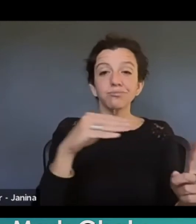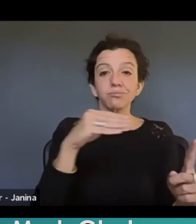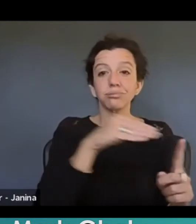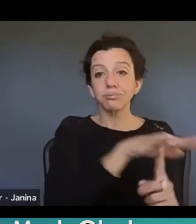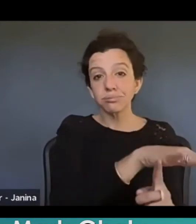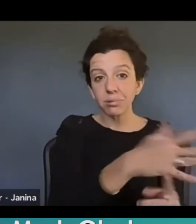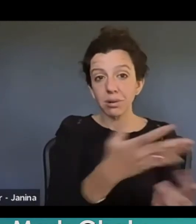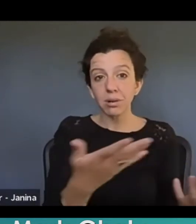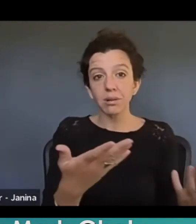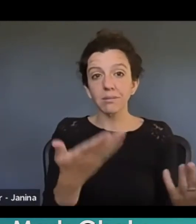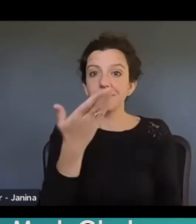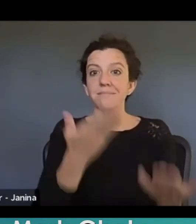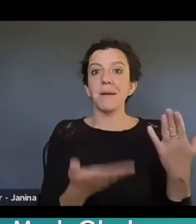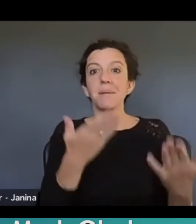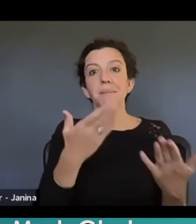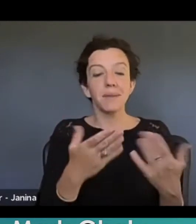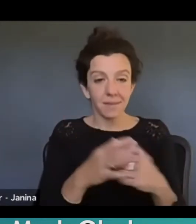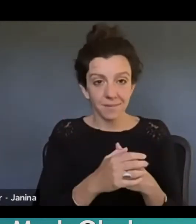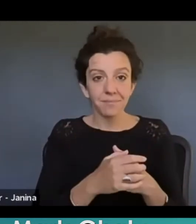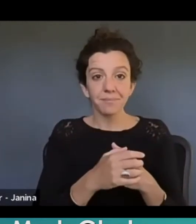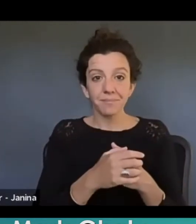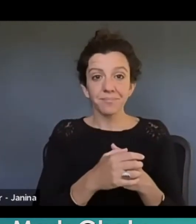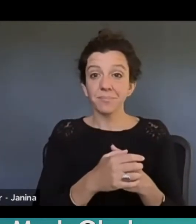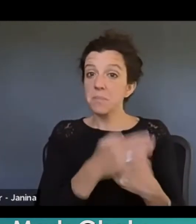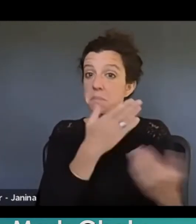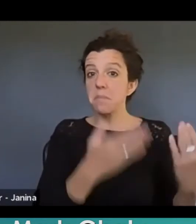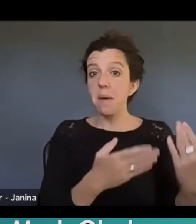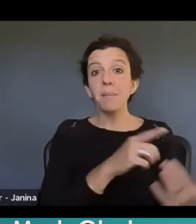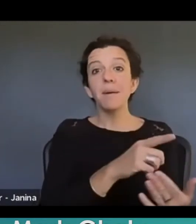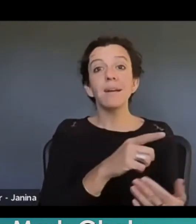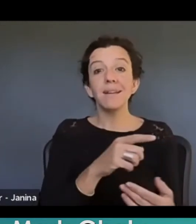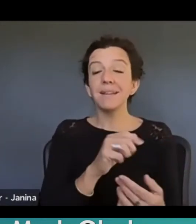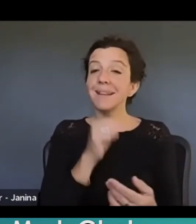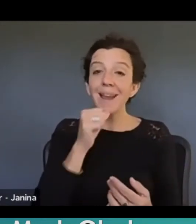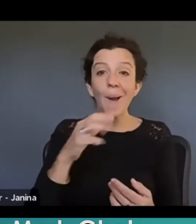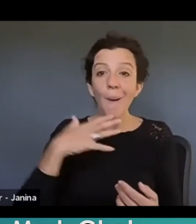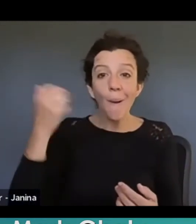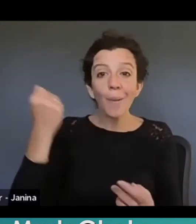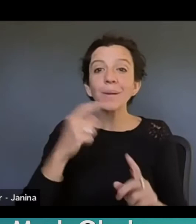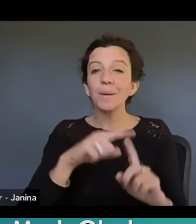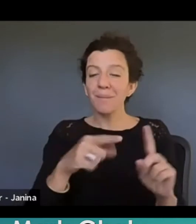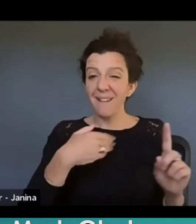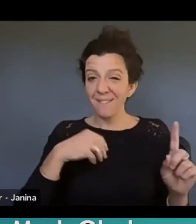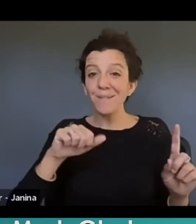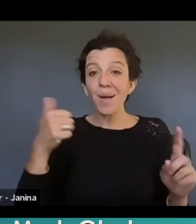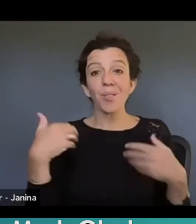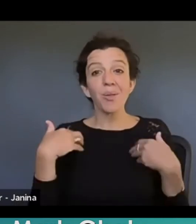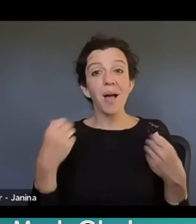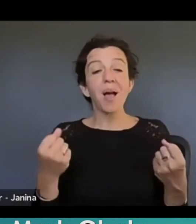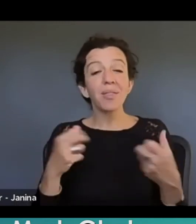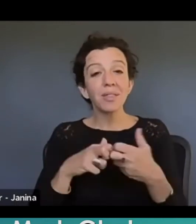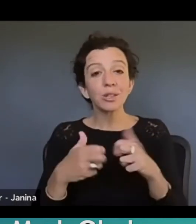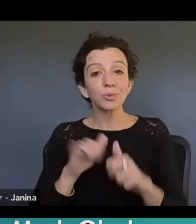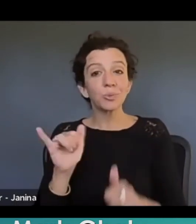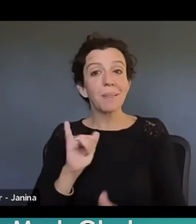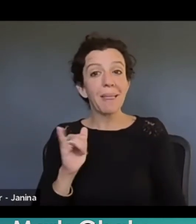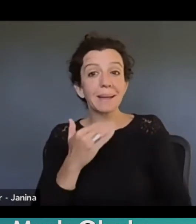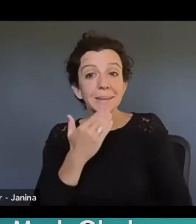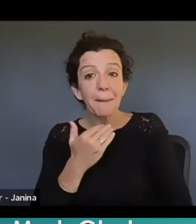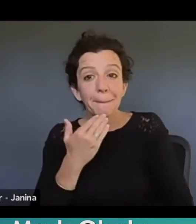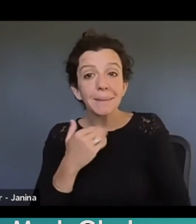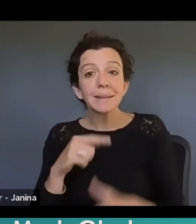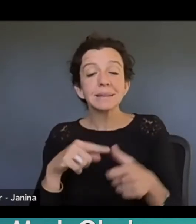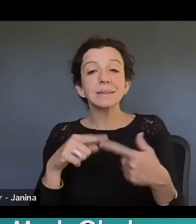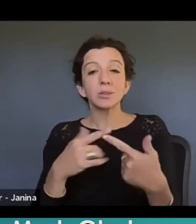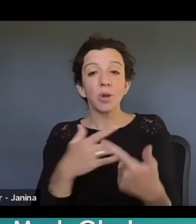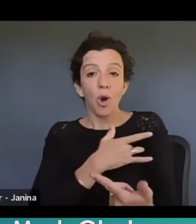age higher risk, but because of an underlying condition like diabetes or heart disease. So it